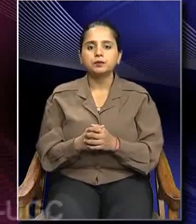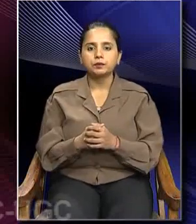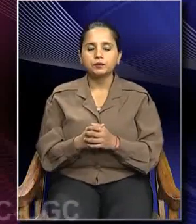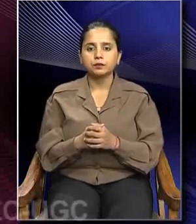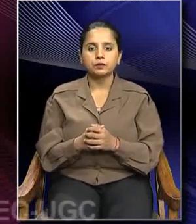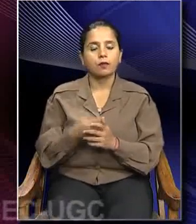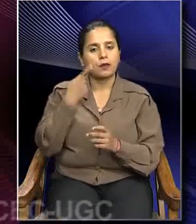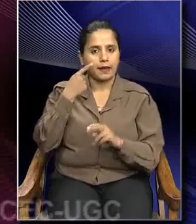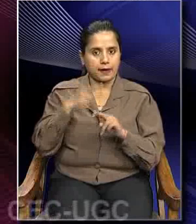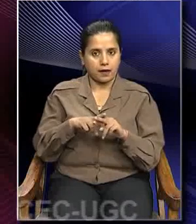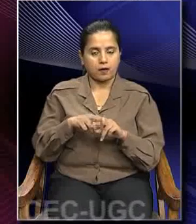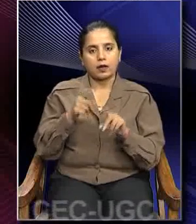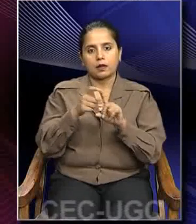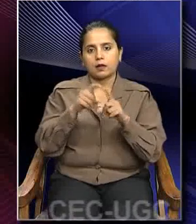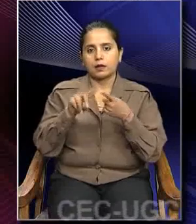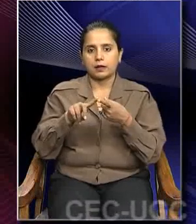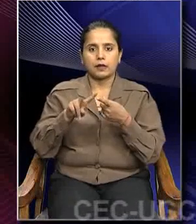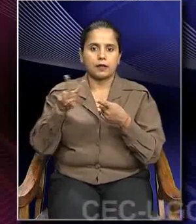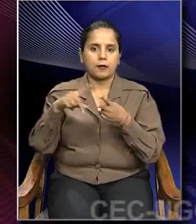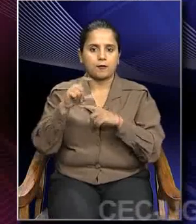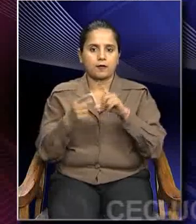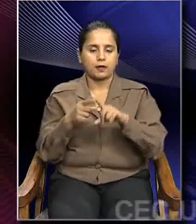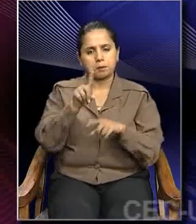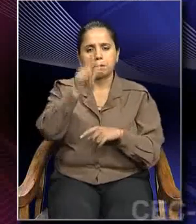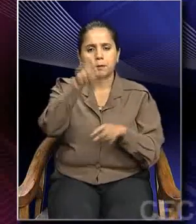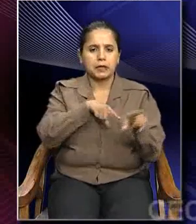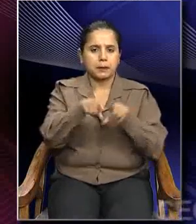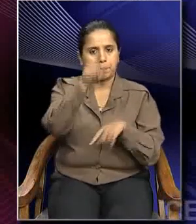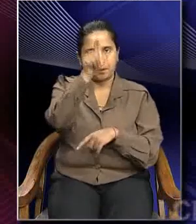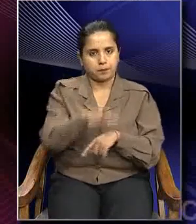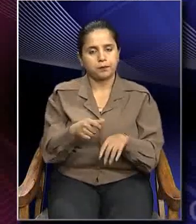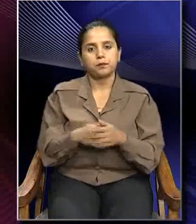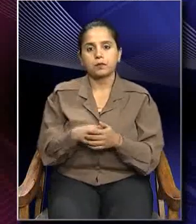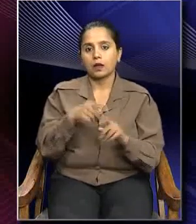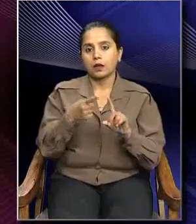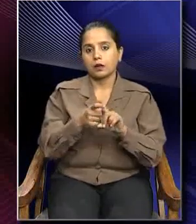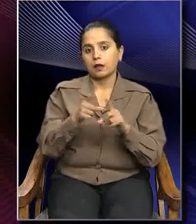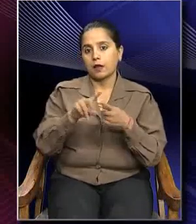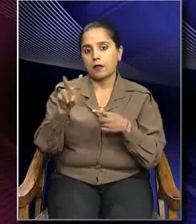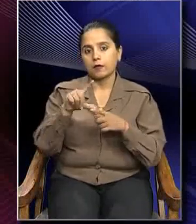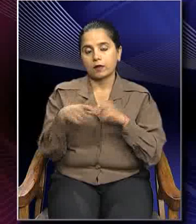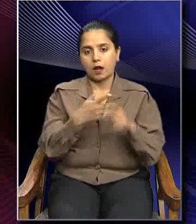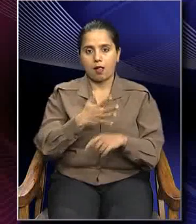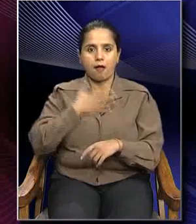So if Devdutt, suppose Devdutt is a person and this Devdutt is alive